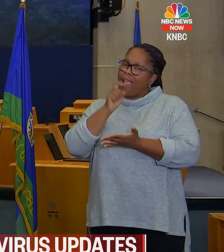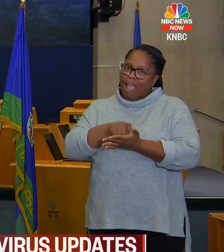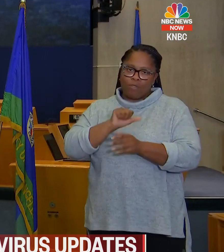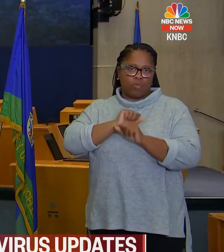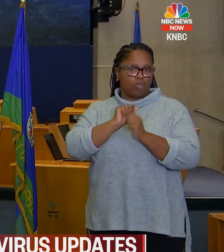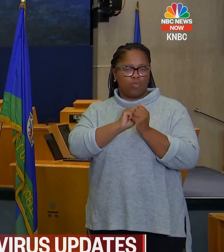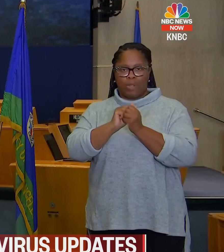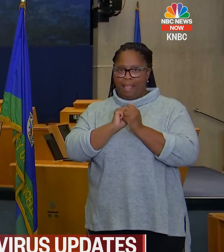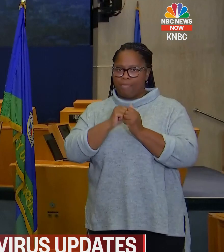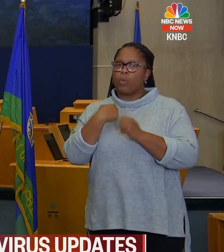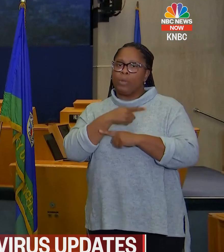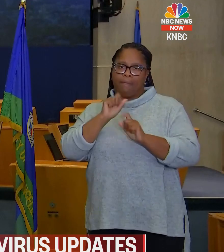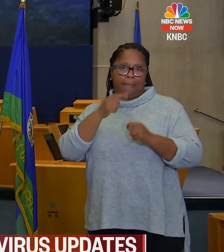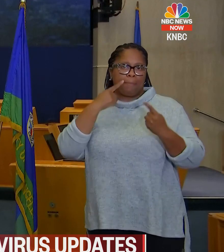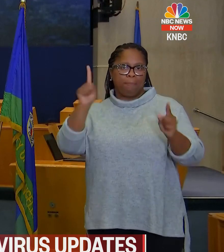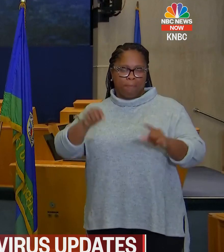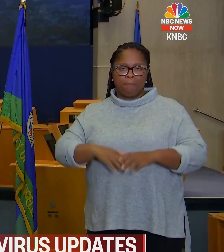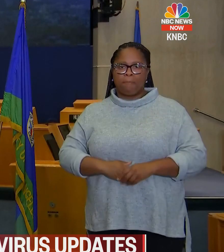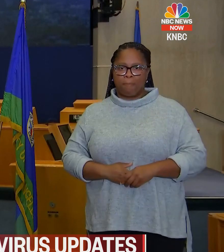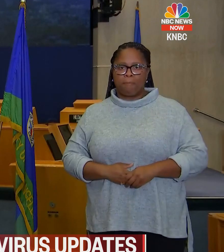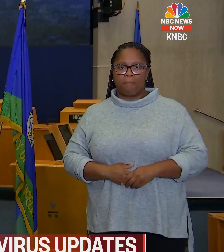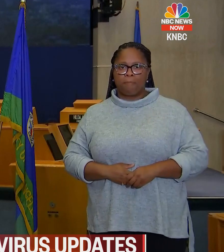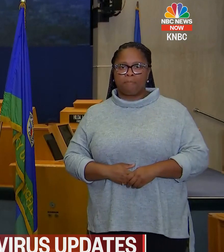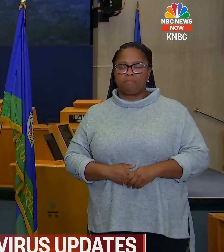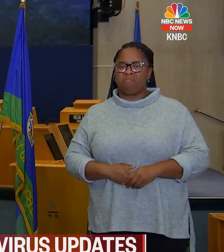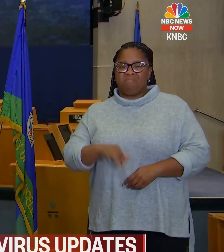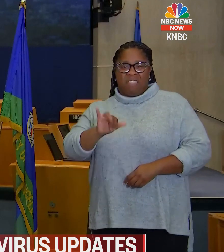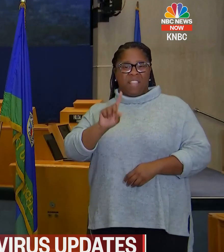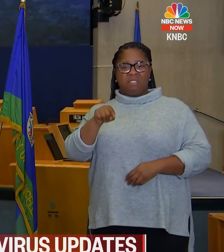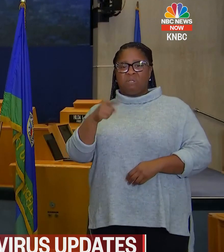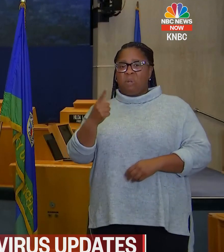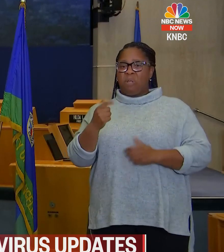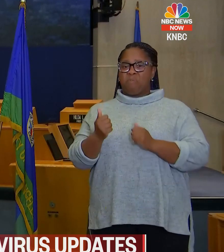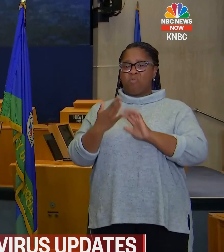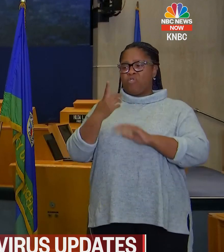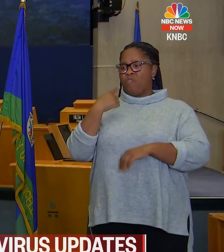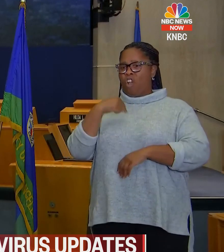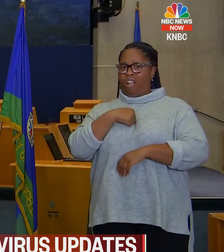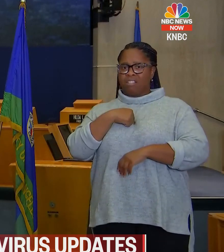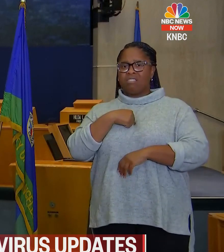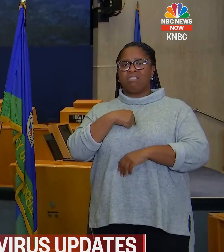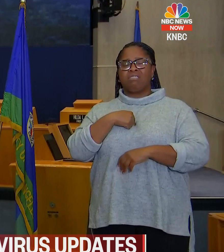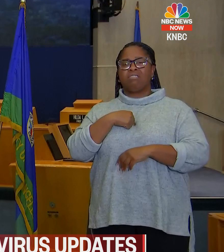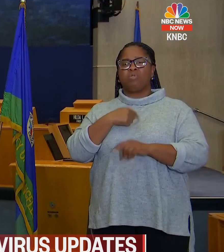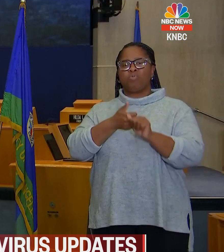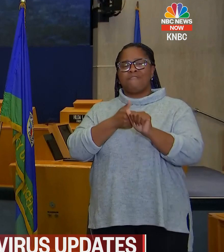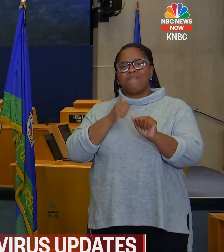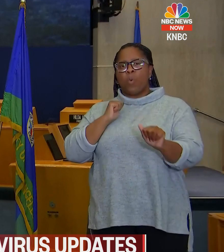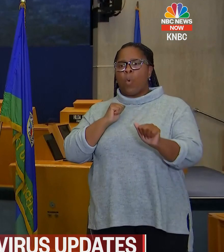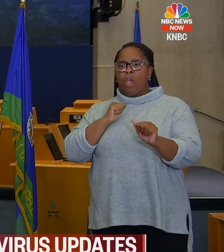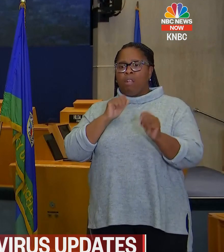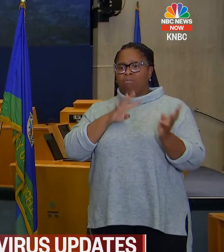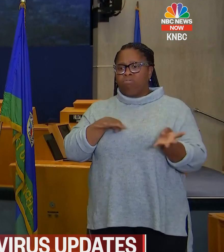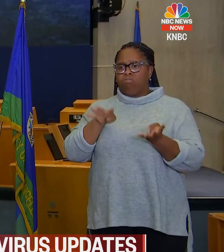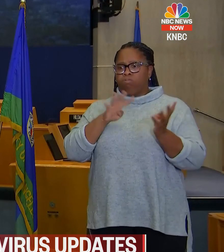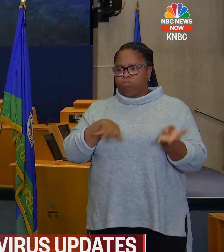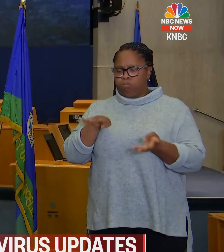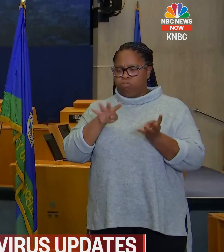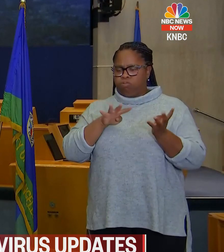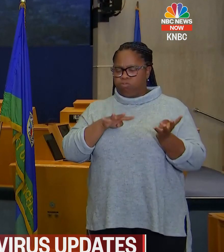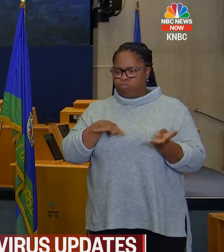together. This is the only way that we can avoid the bottleneck of the necessary supplies that we